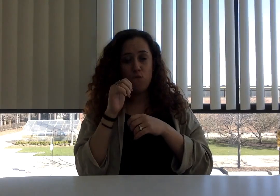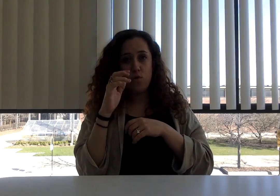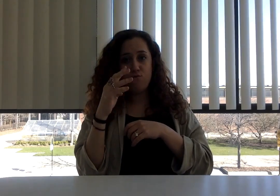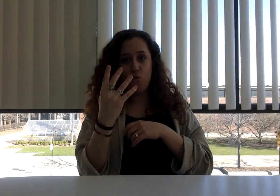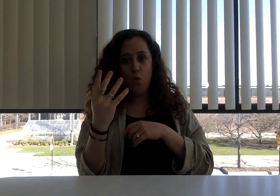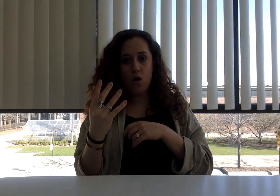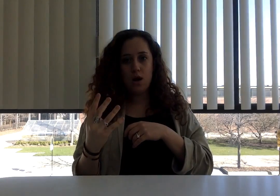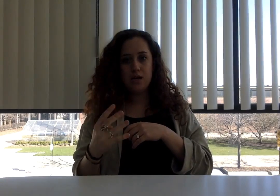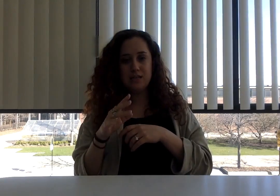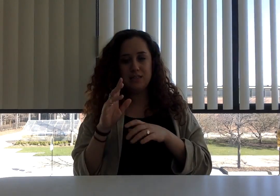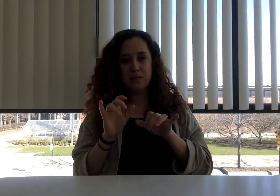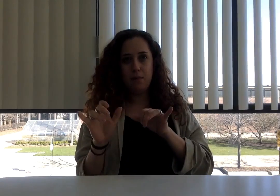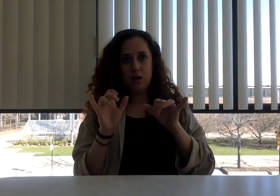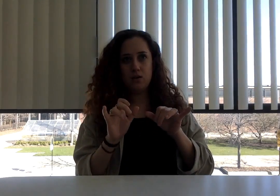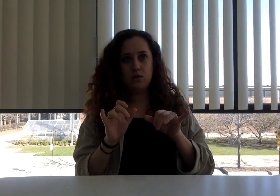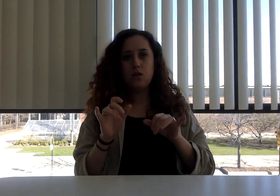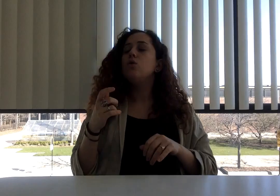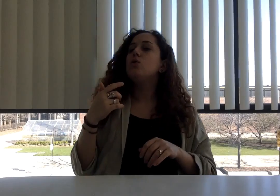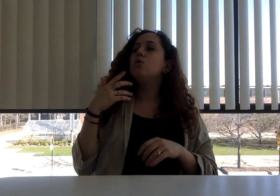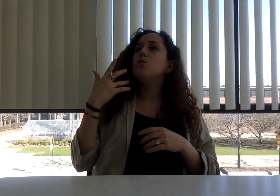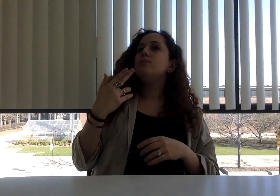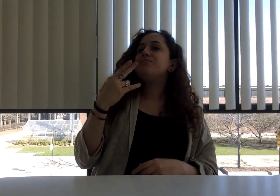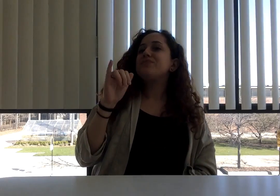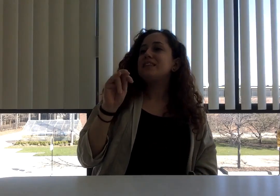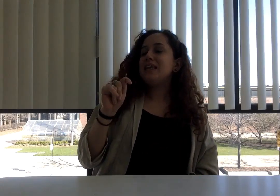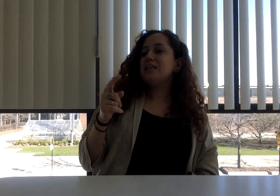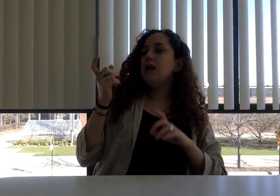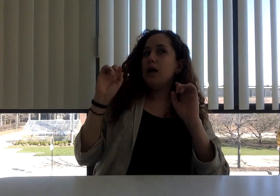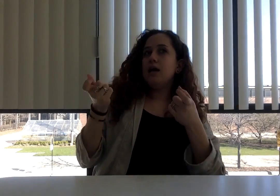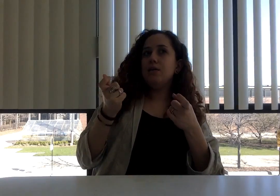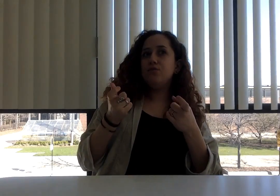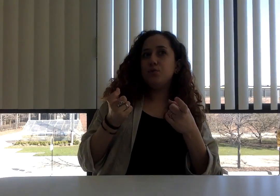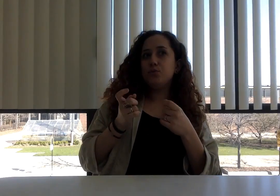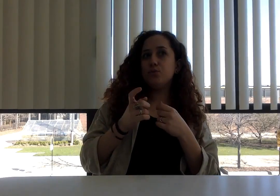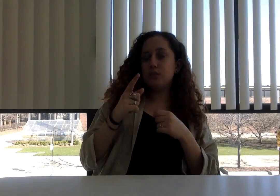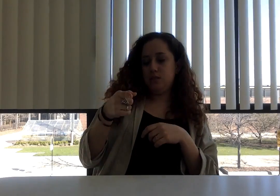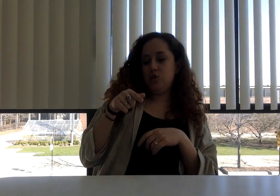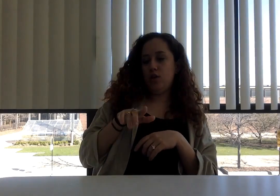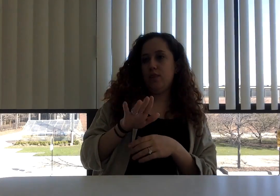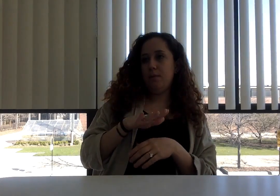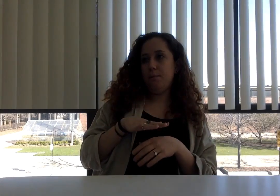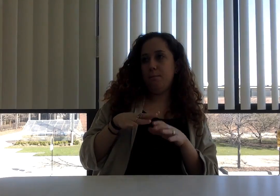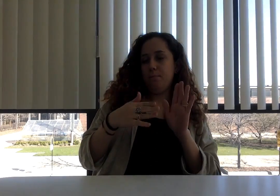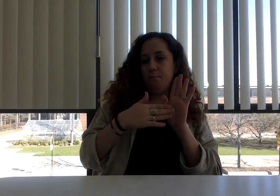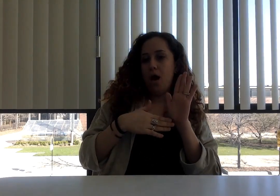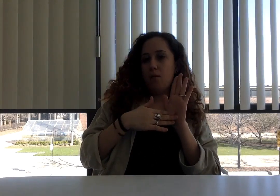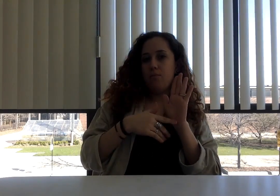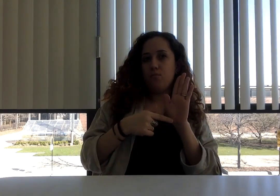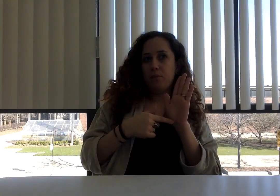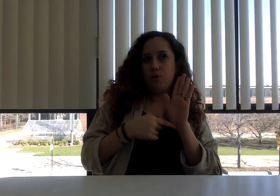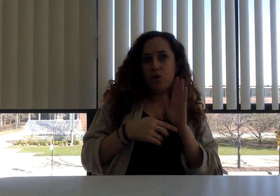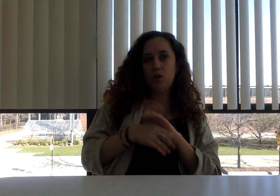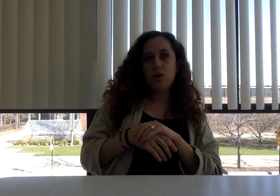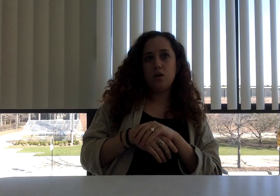at the bottom. Oh. That I to the 0, 4, and 8, and 12, and 16, and 20,